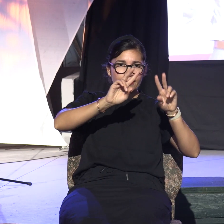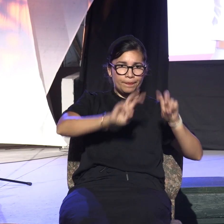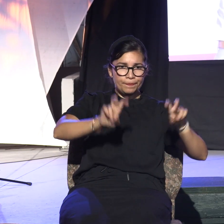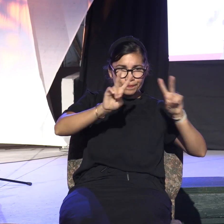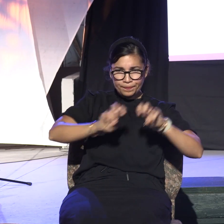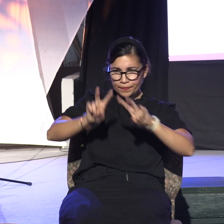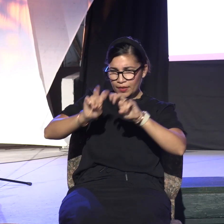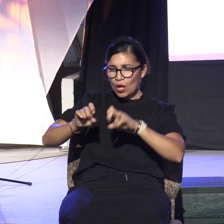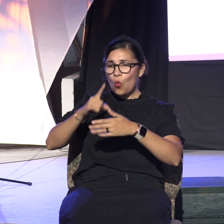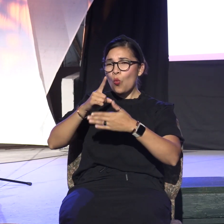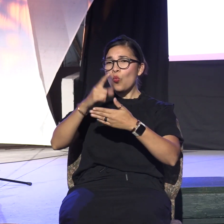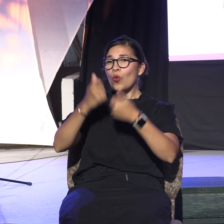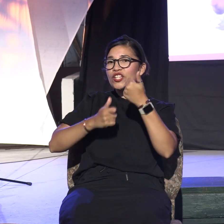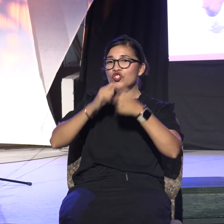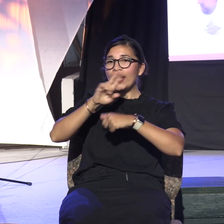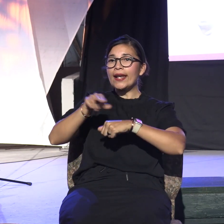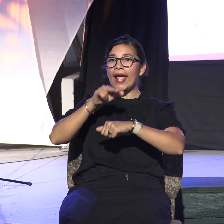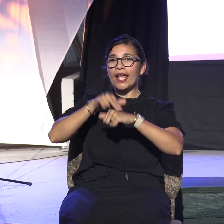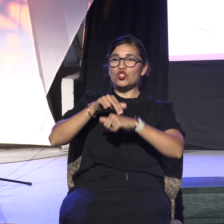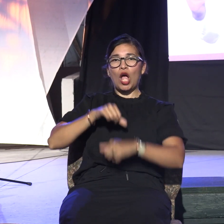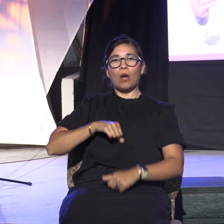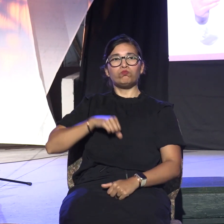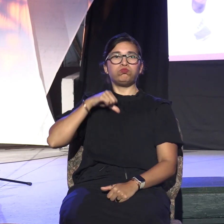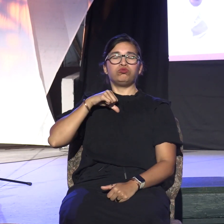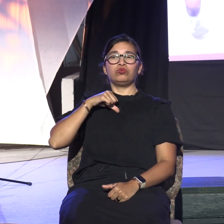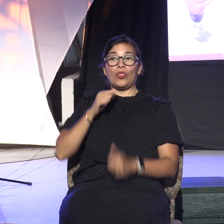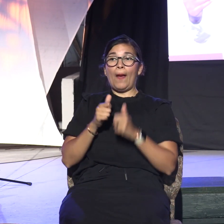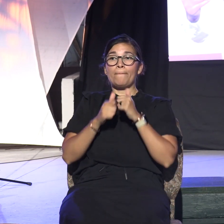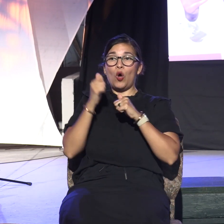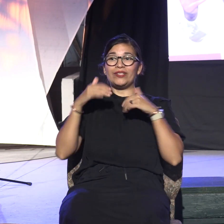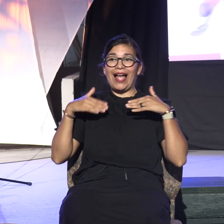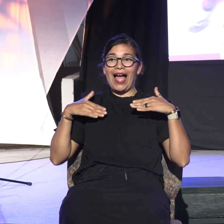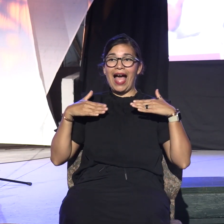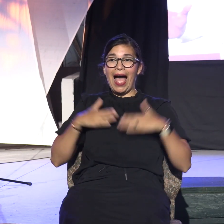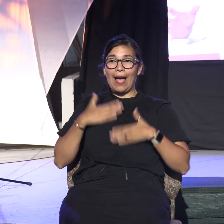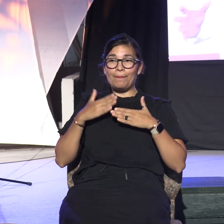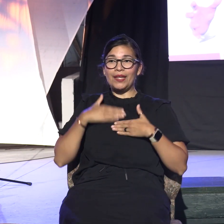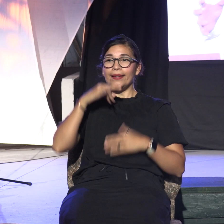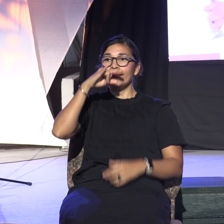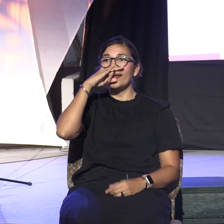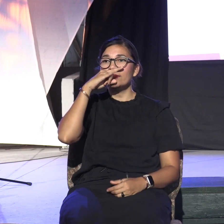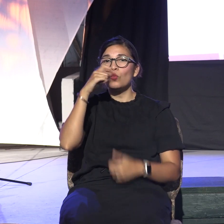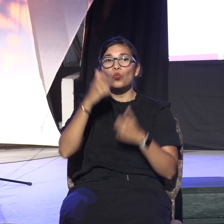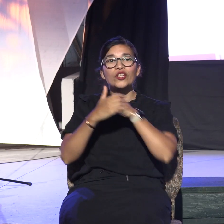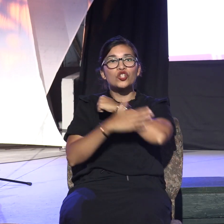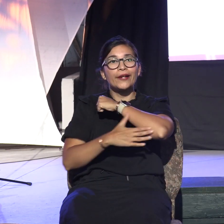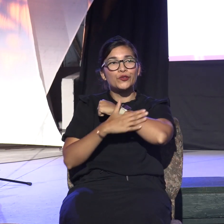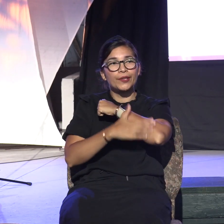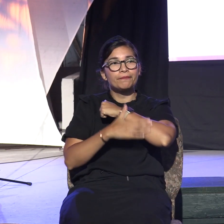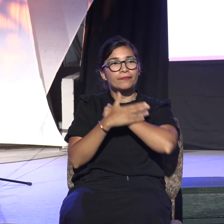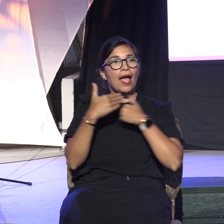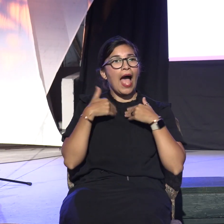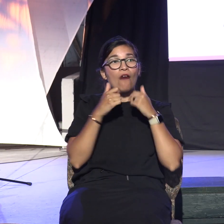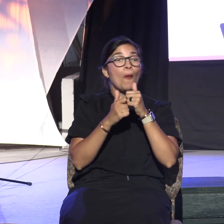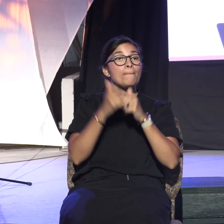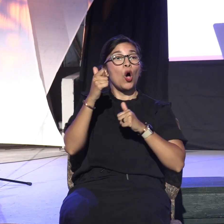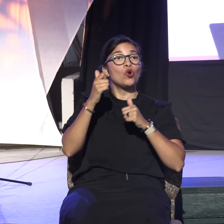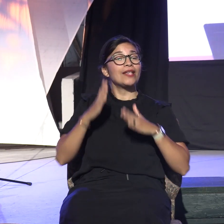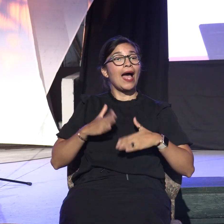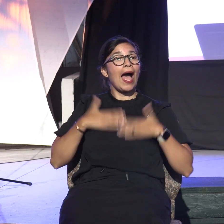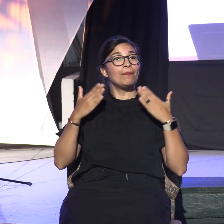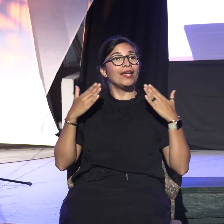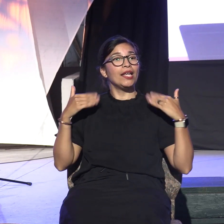the happiest young people? Anybody want to guess what country was at the top of that list